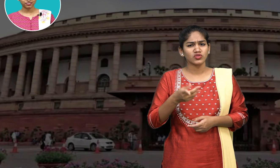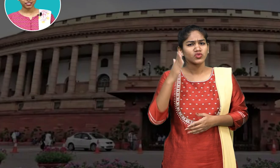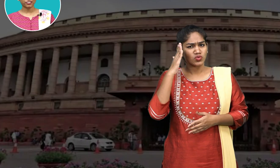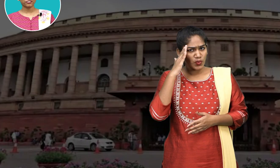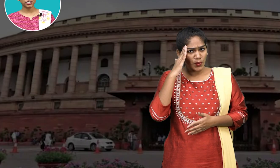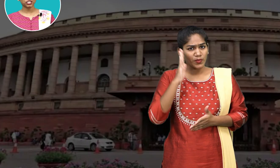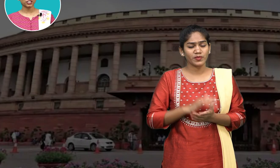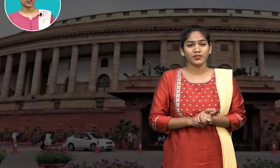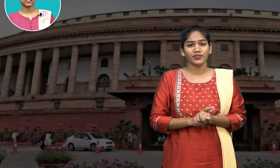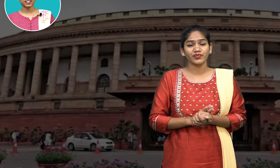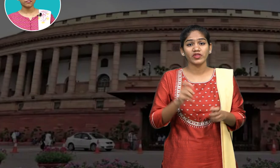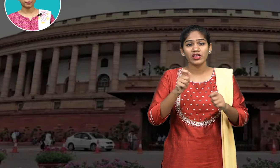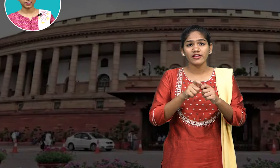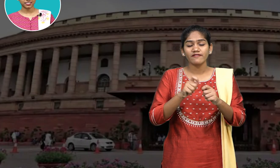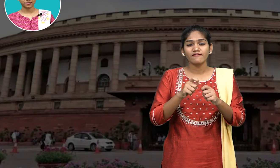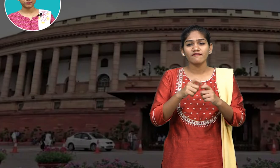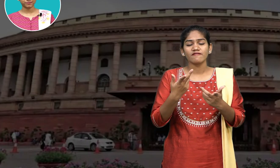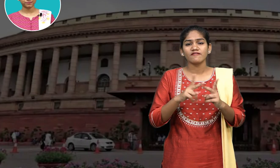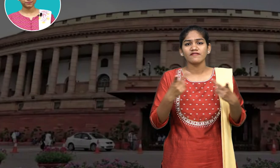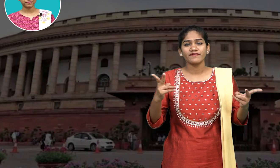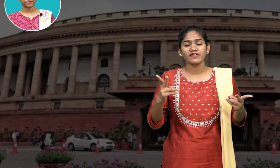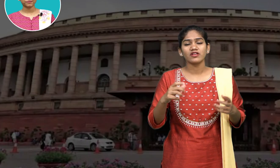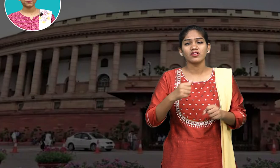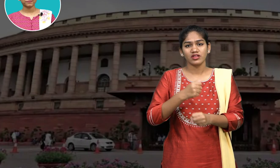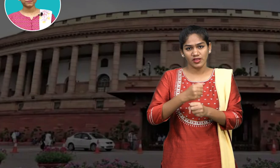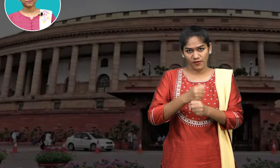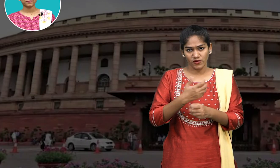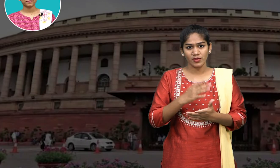about the functioning of the government.